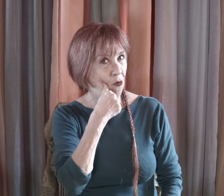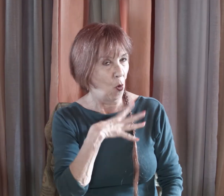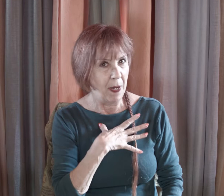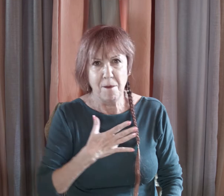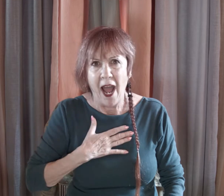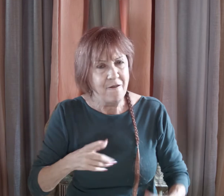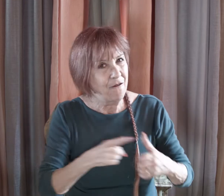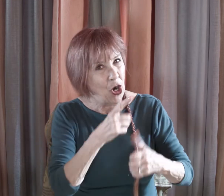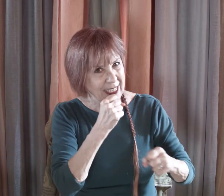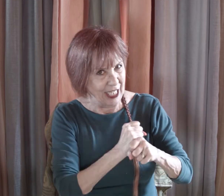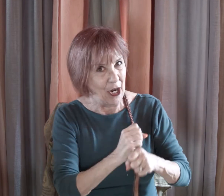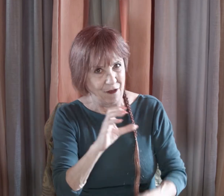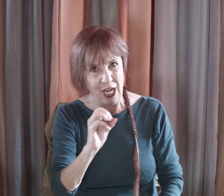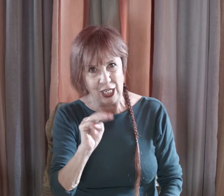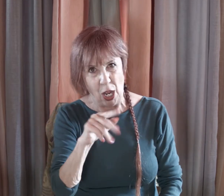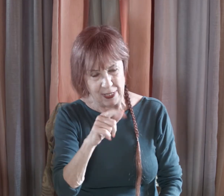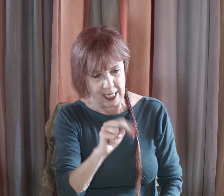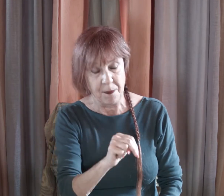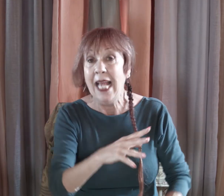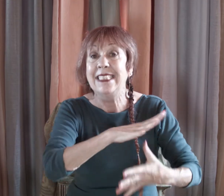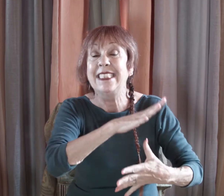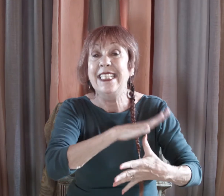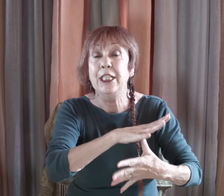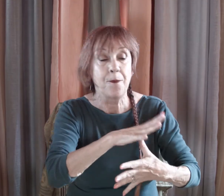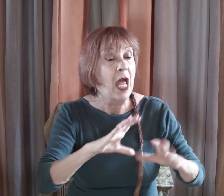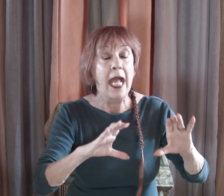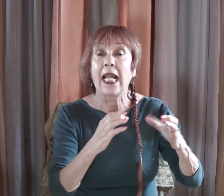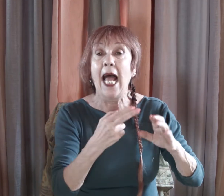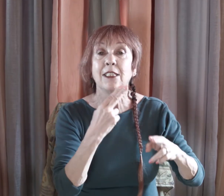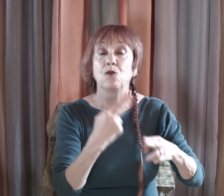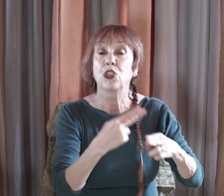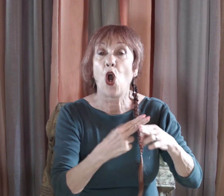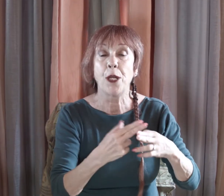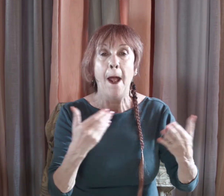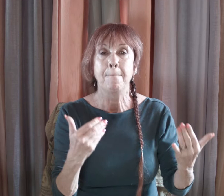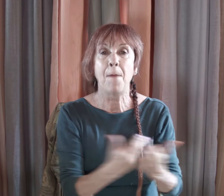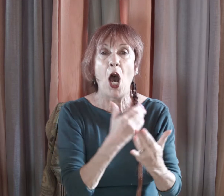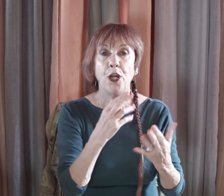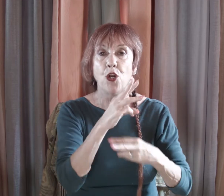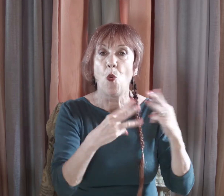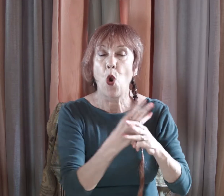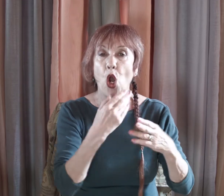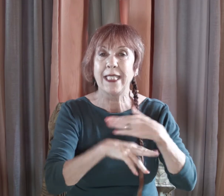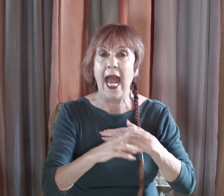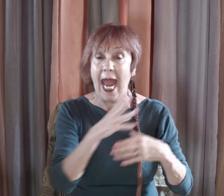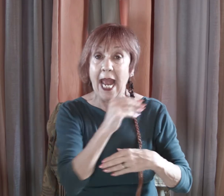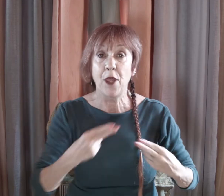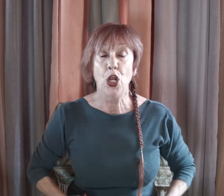woman who was my very first year in Compton, who was a senior in a class called Modern World and the Humanities, and she just felt like she could